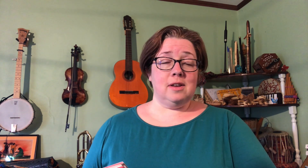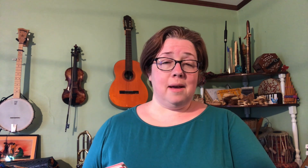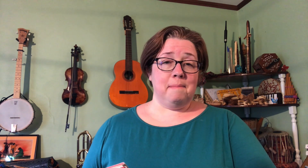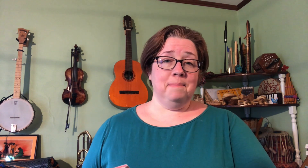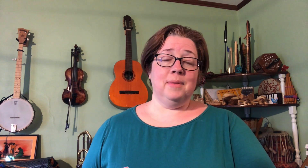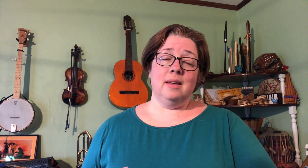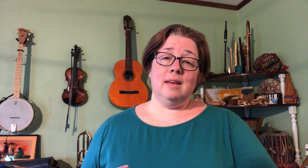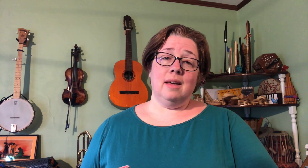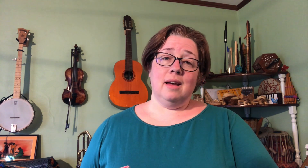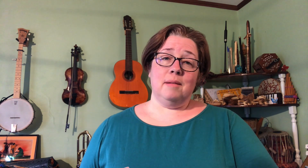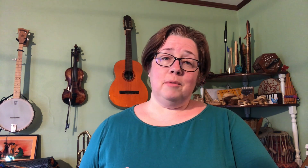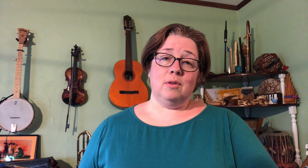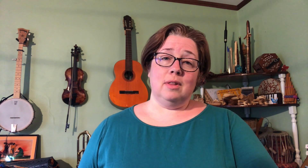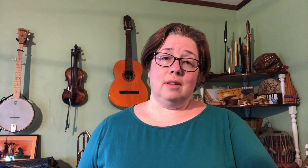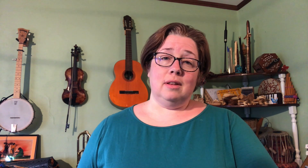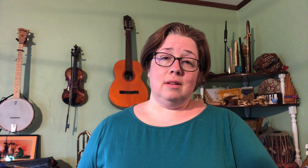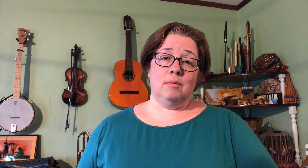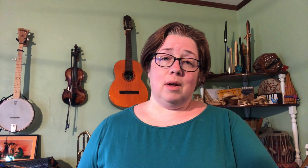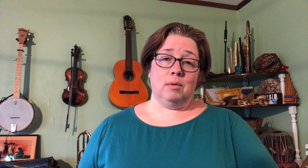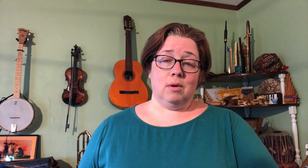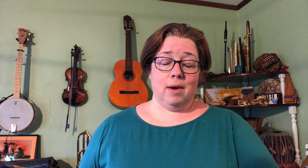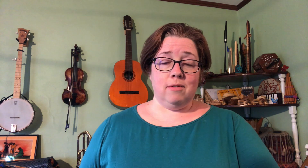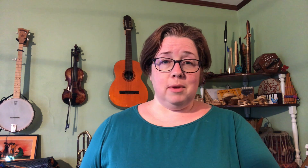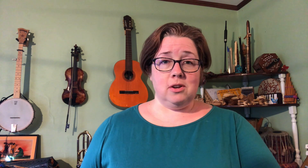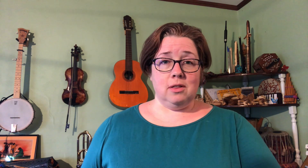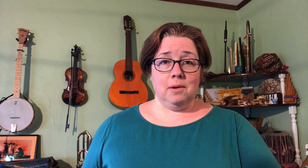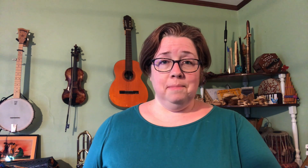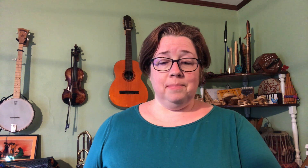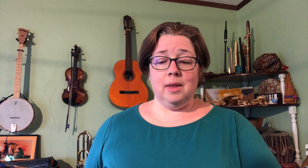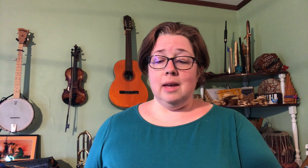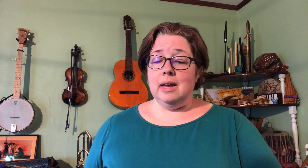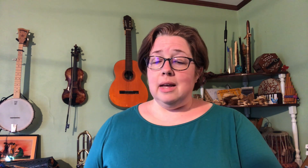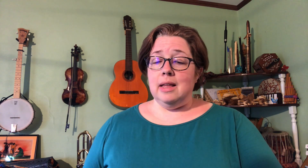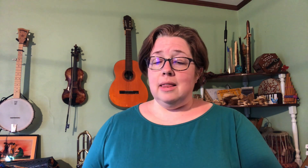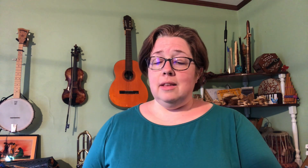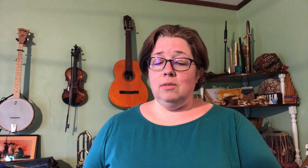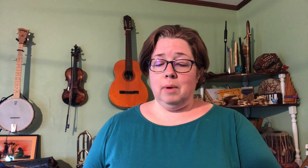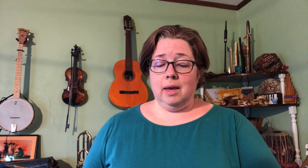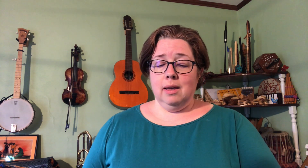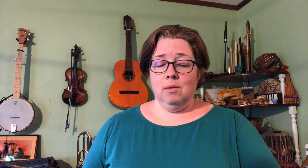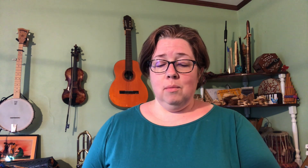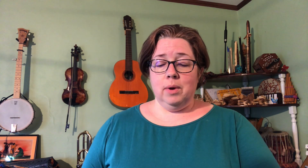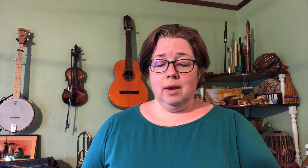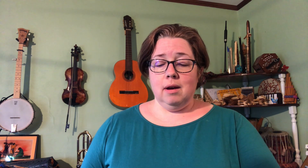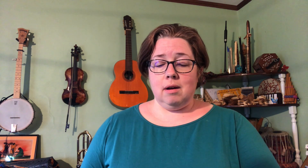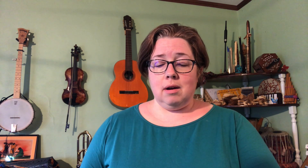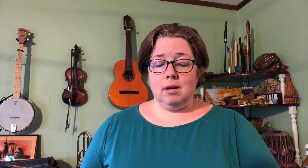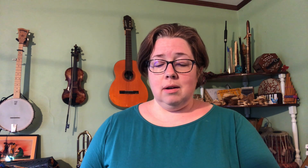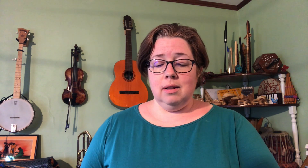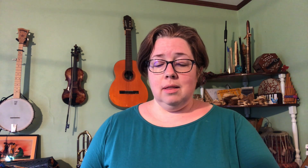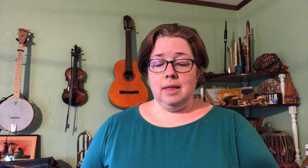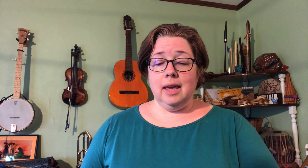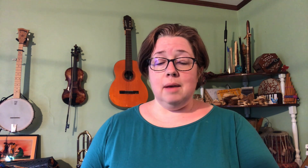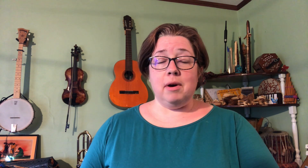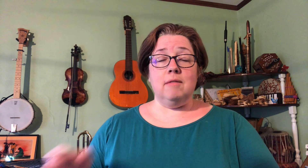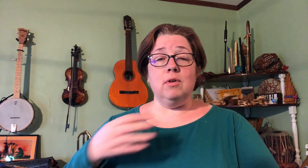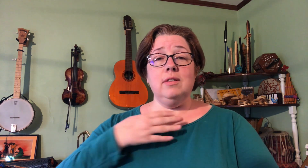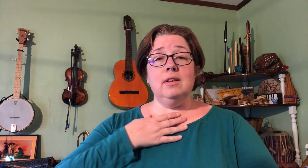time while we're away from each other. This week, we are thinking about our voices